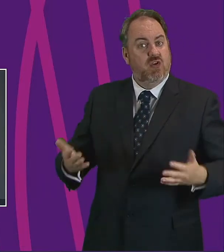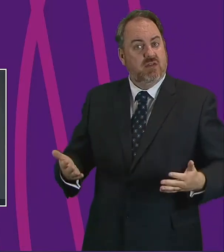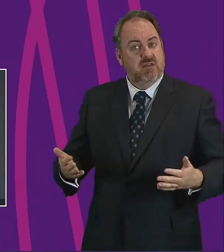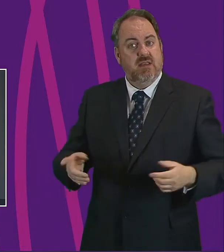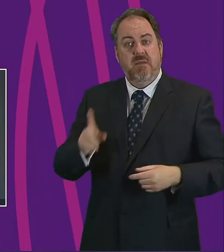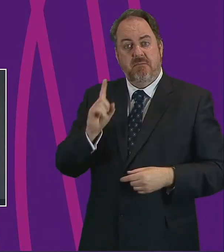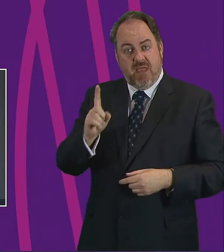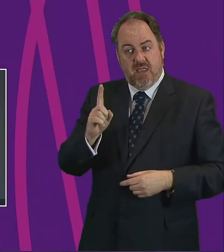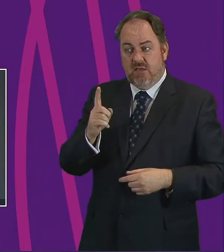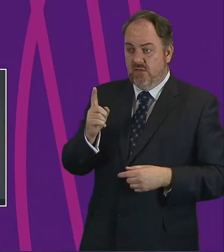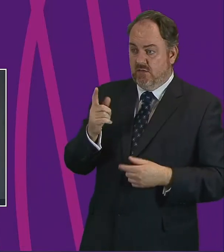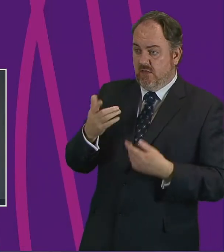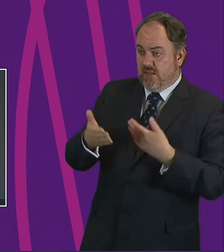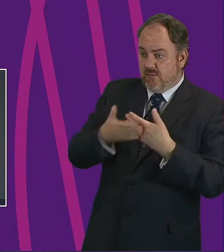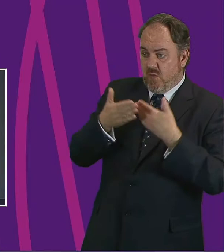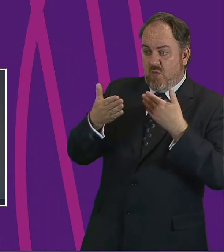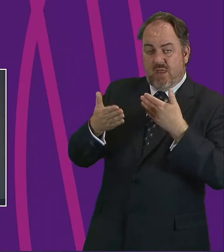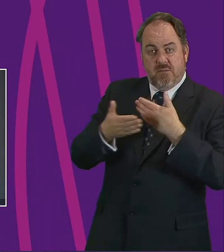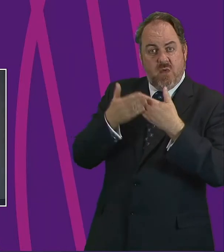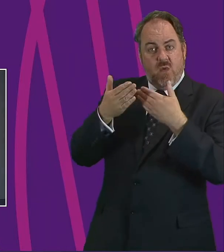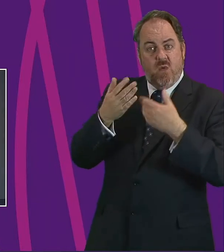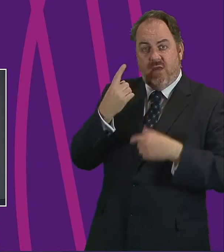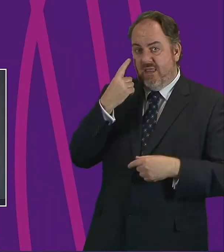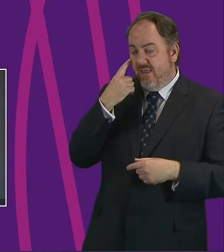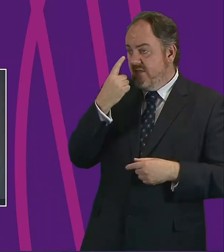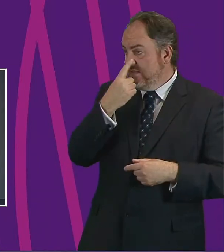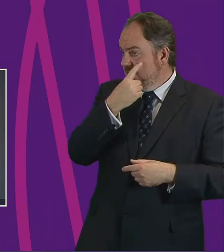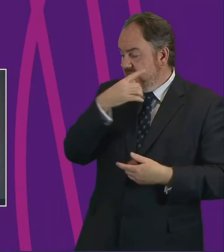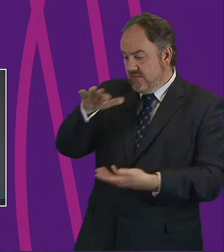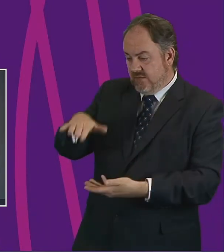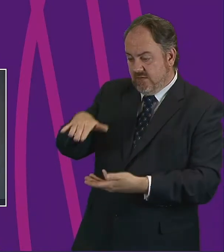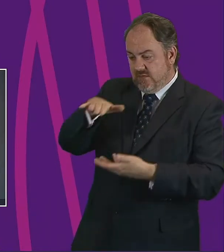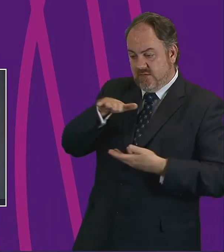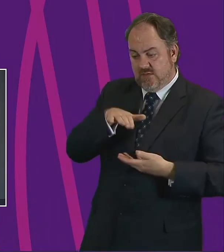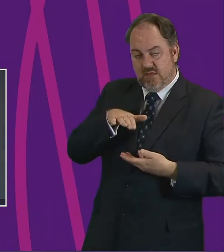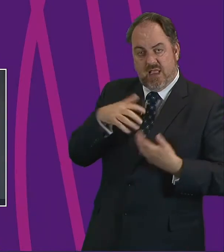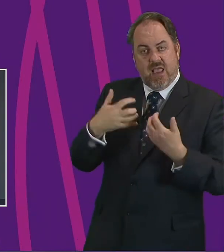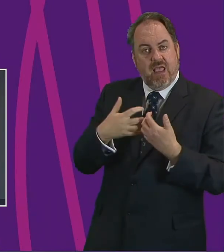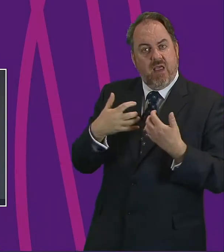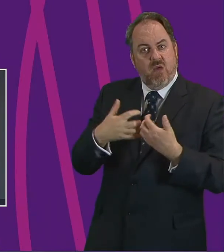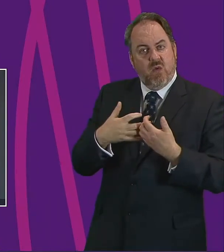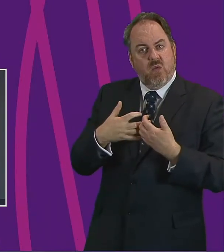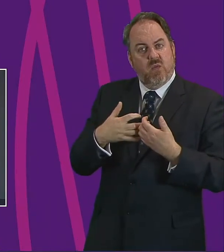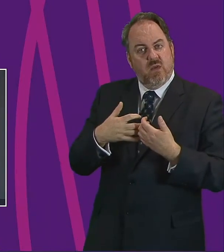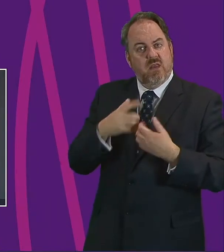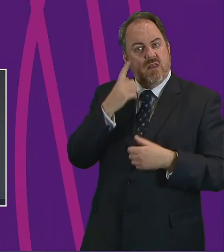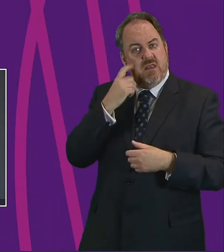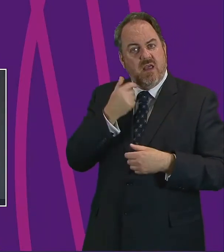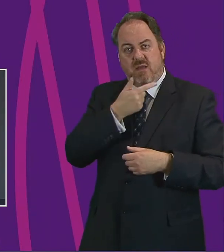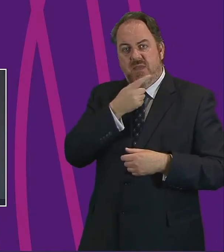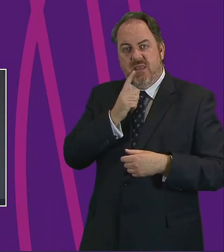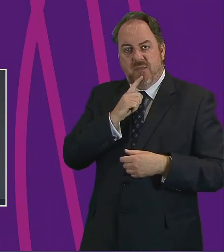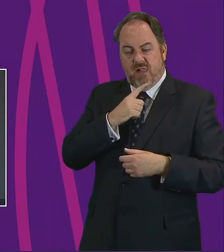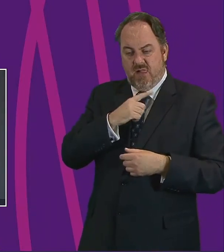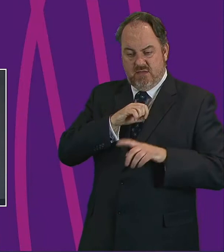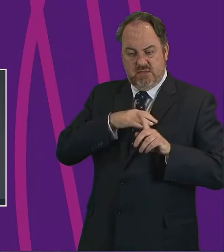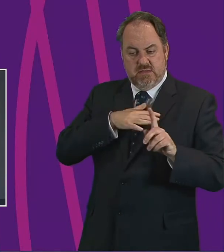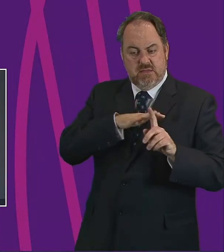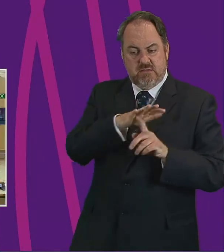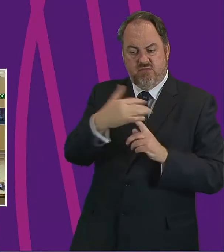emerging evidence base around the transmissibility of COVID amongst young people, and that will have a bearing on our thinking as well.